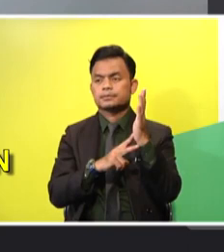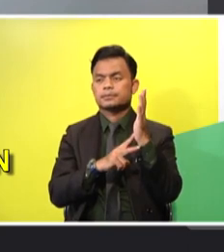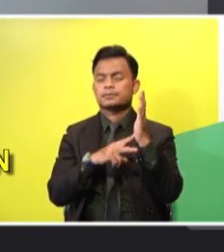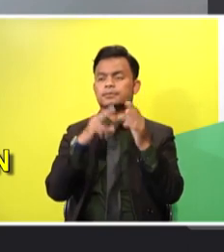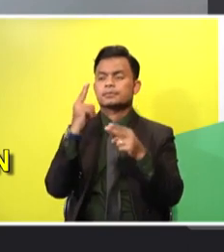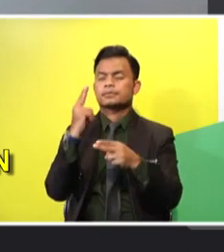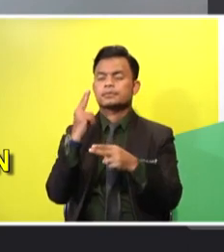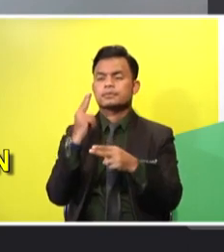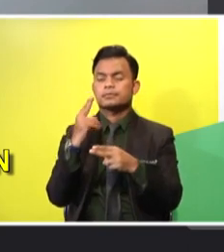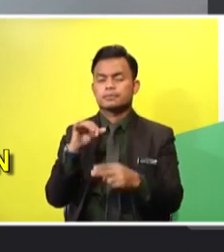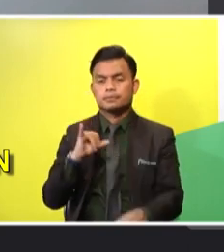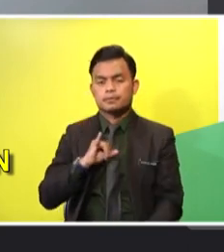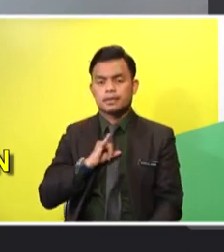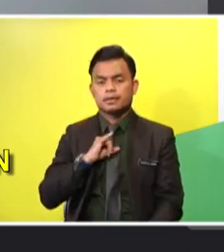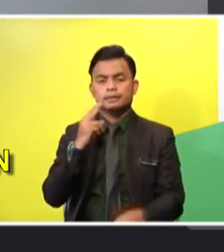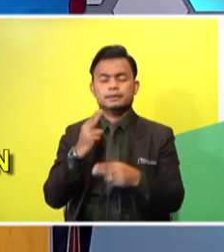okay, Peng,